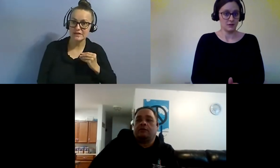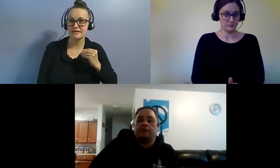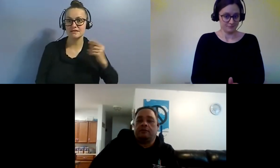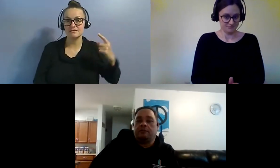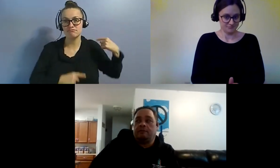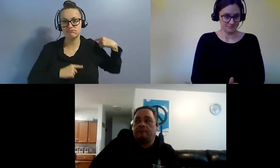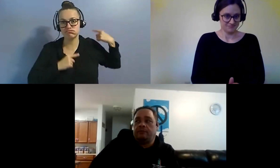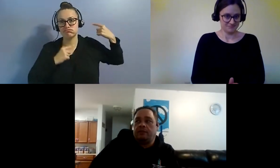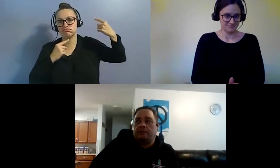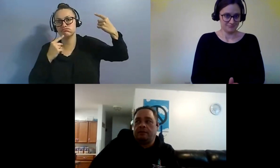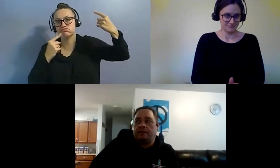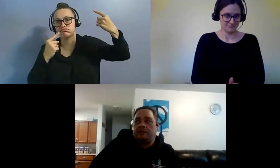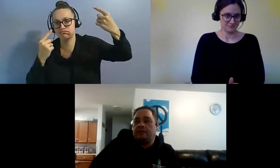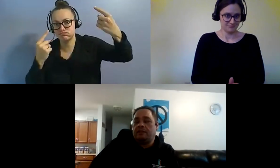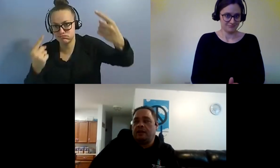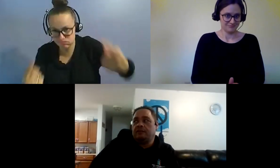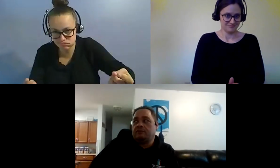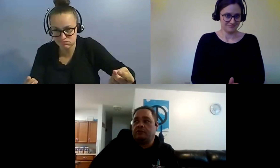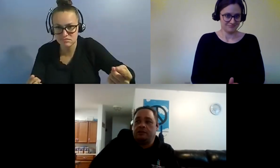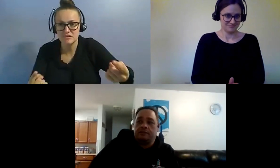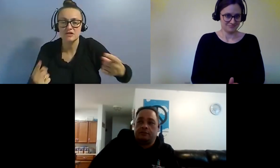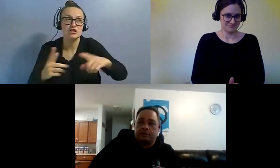that started in